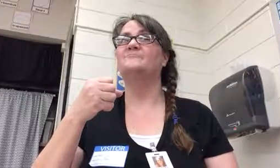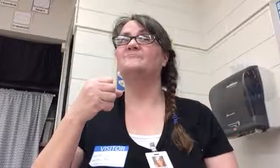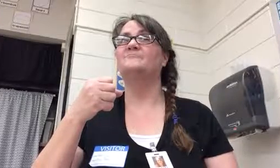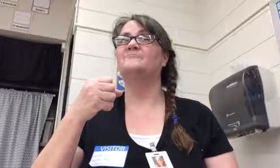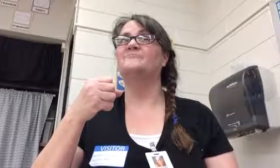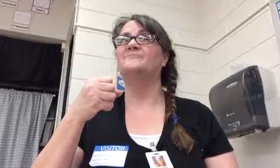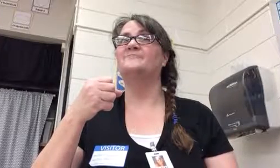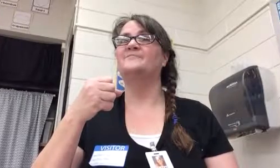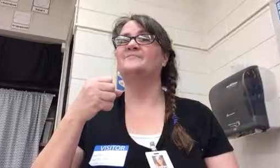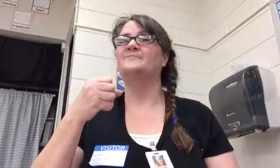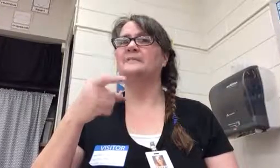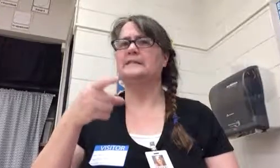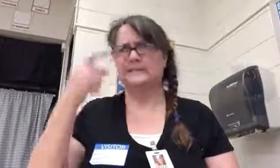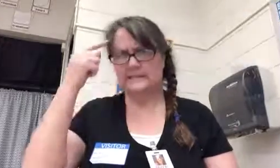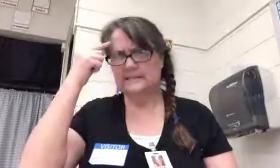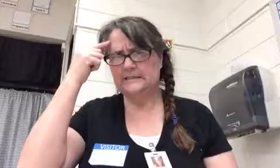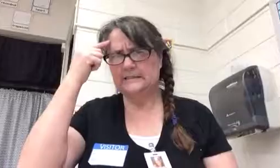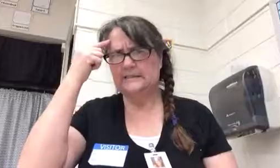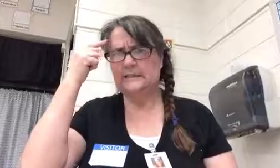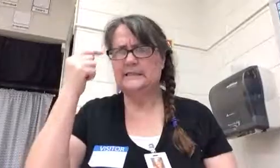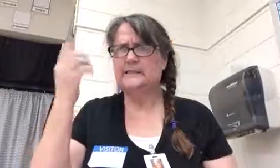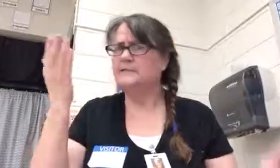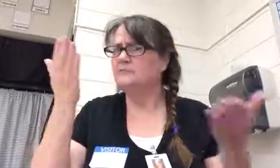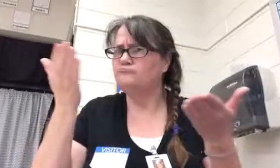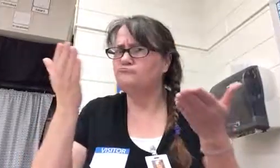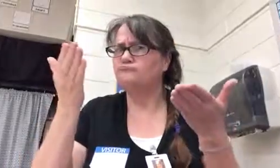We did elephant already. Weston?